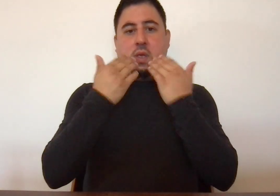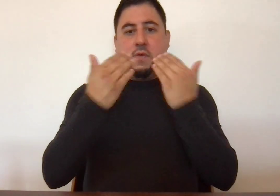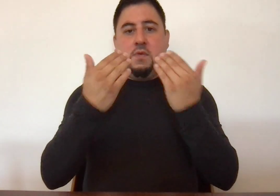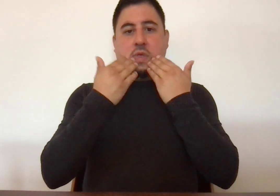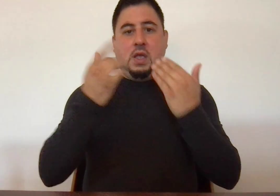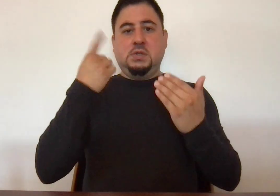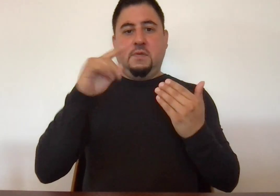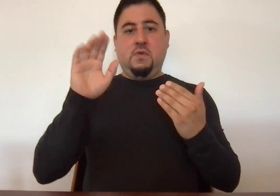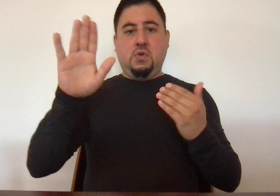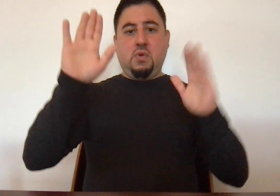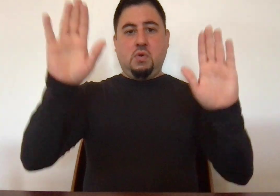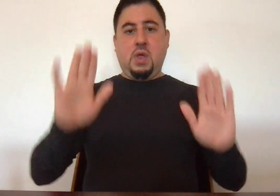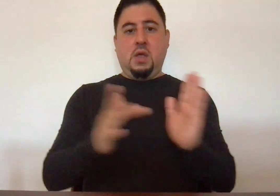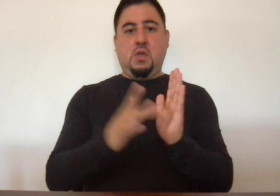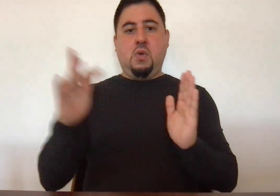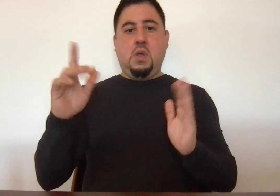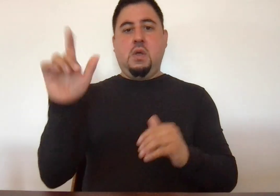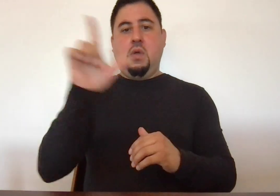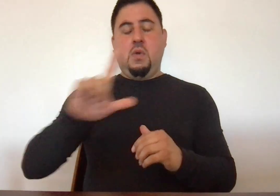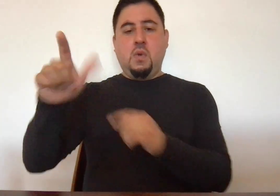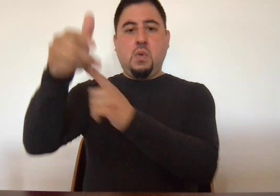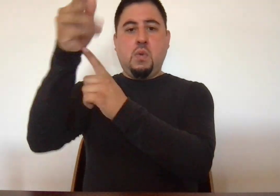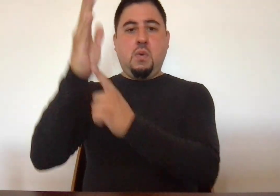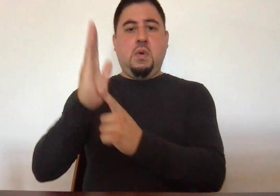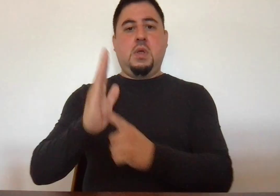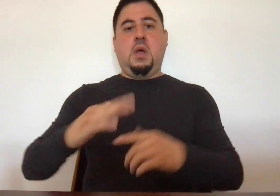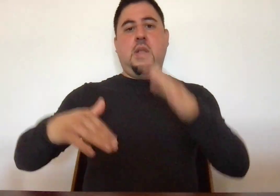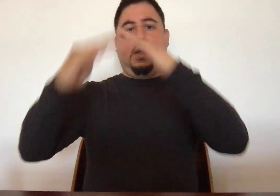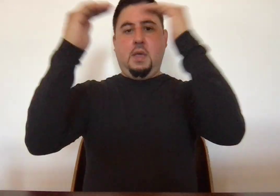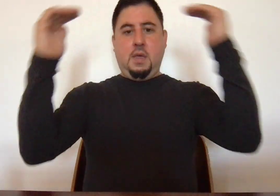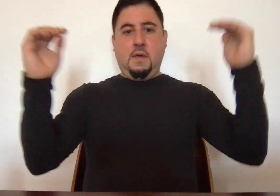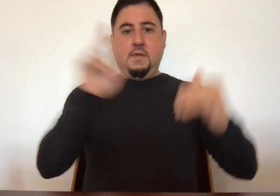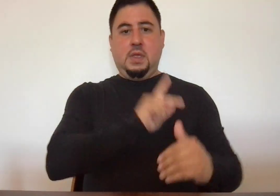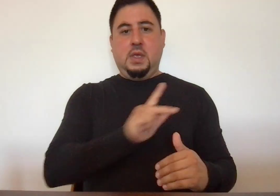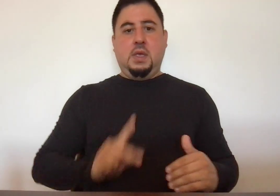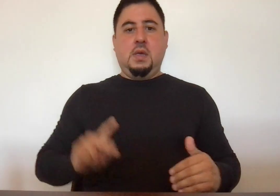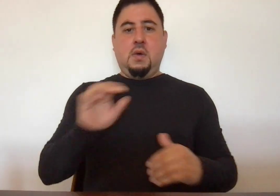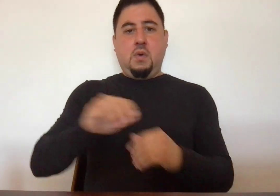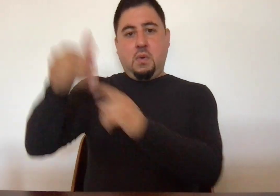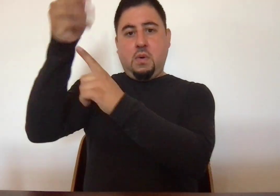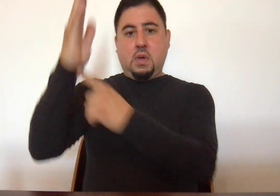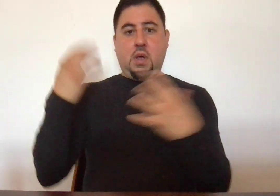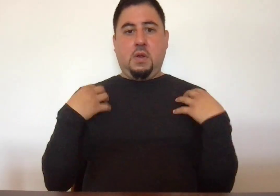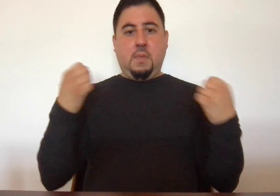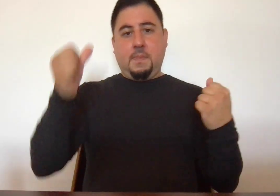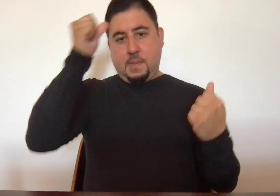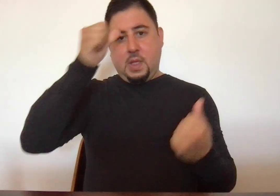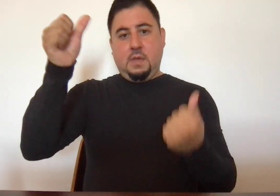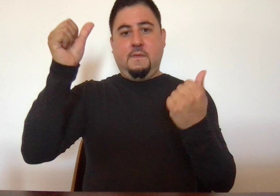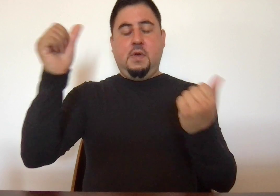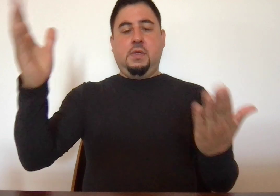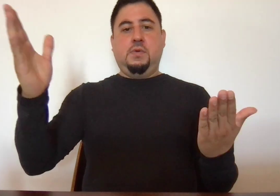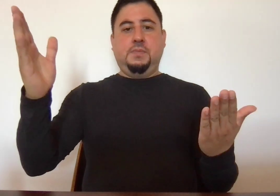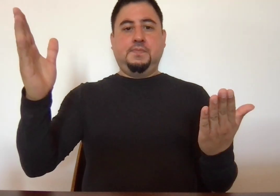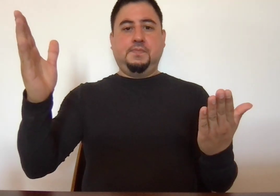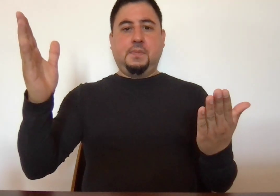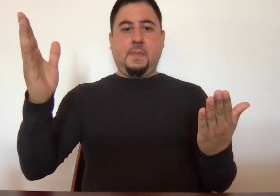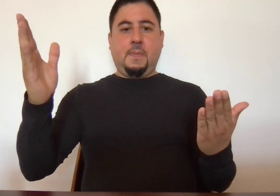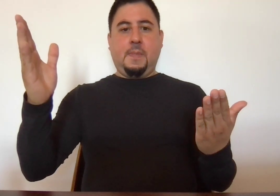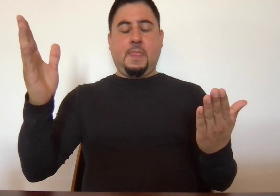you thanks for your great glory. Lord God, Heavenly King, O God, Almighty Father, Lord